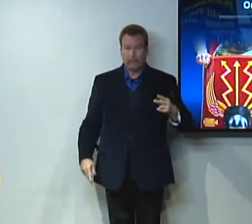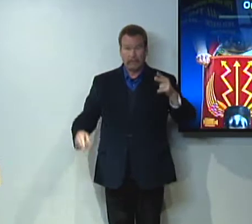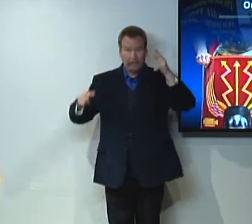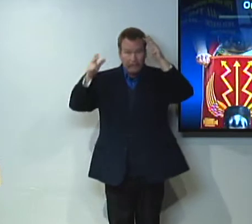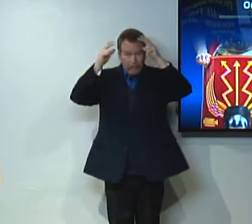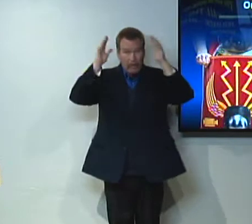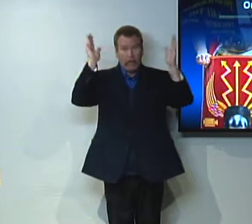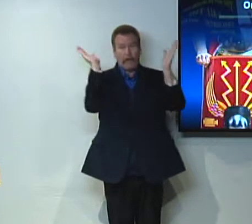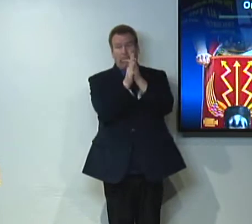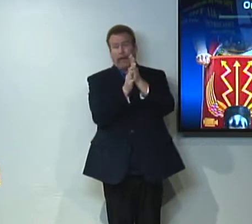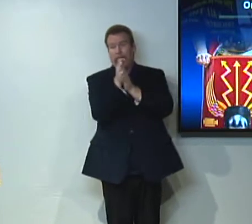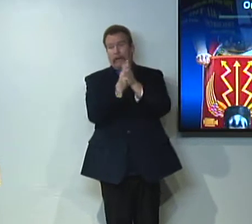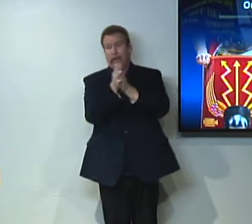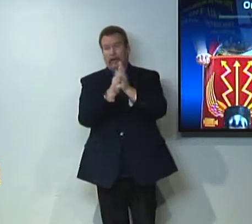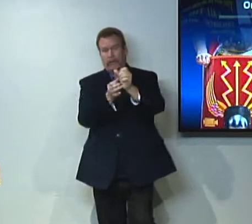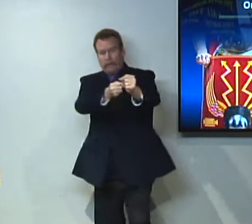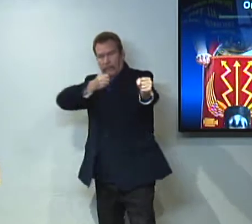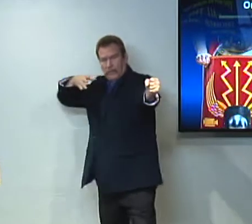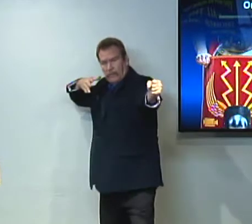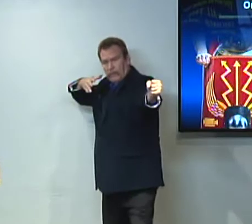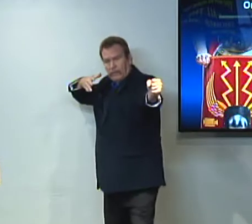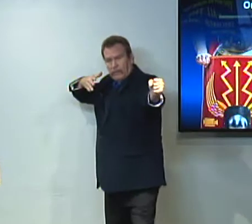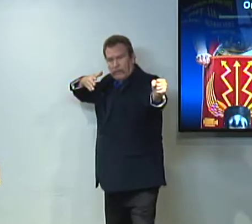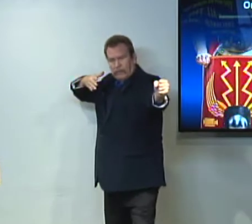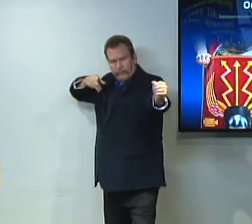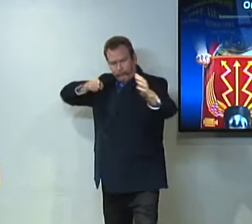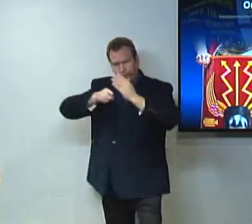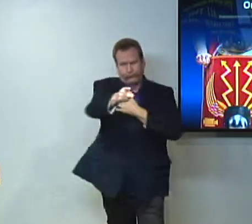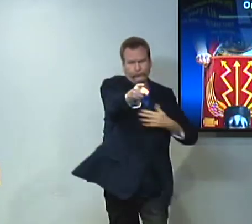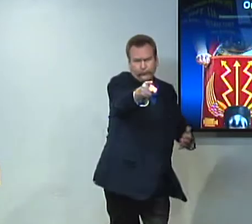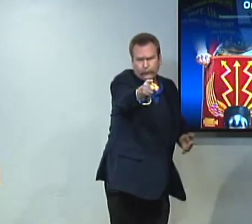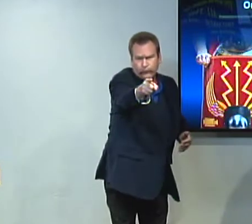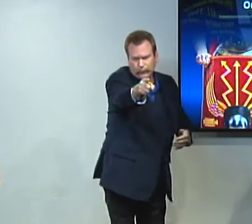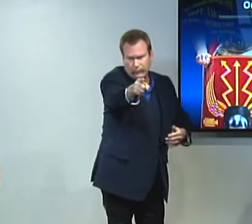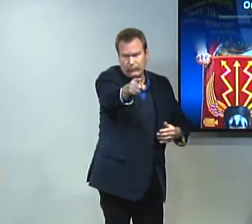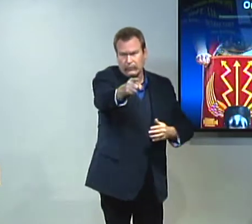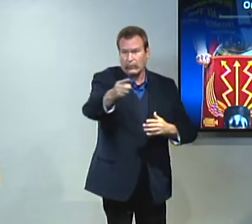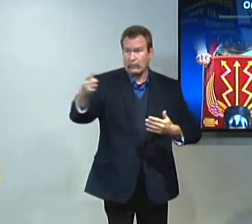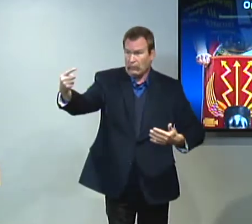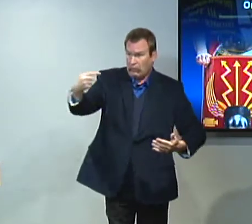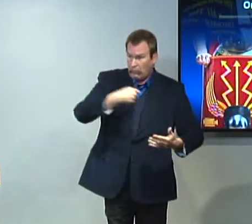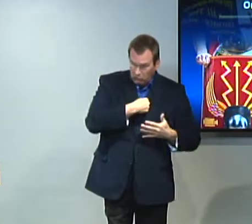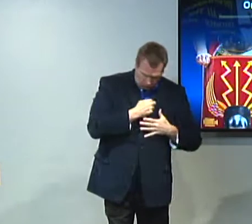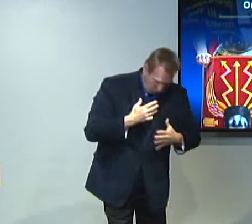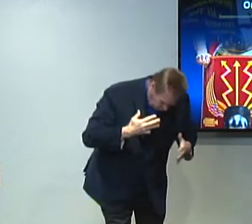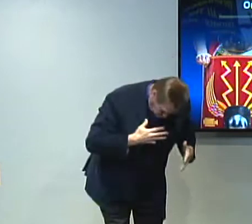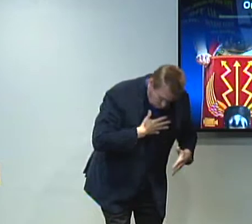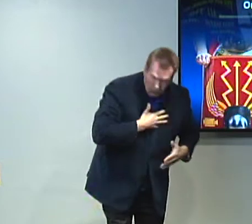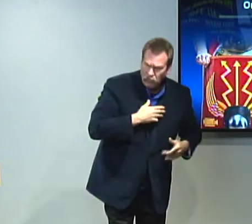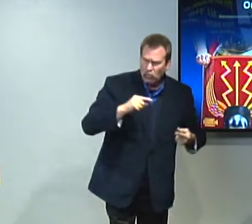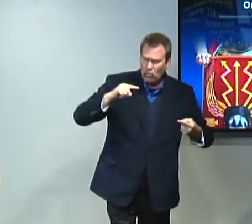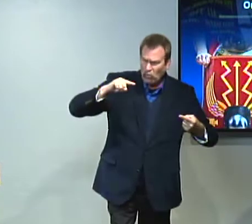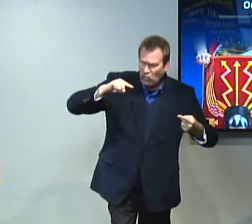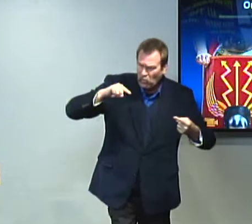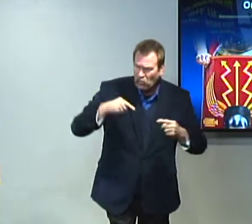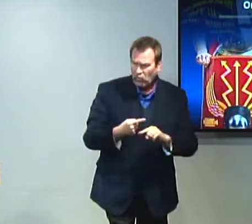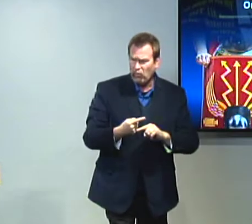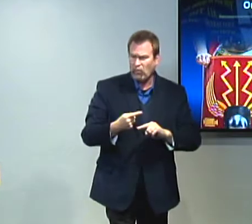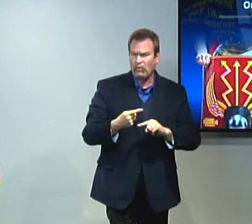And so Christians need to have this fiery faith, because if they don't, then the devil is excited and happy, because he can get them right in the